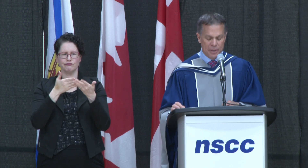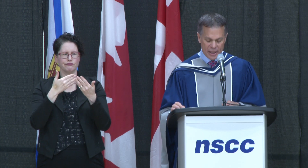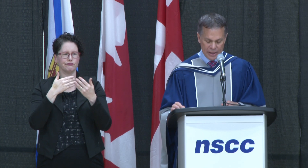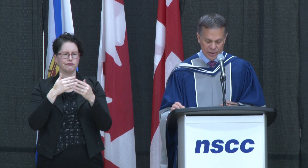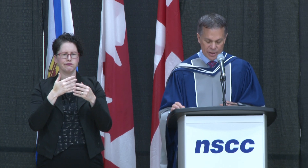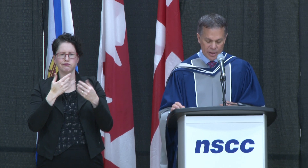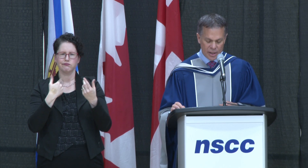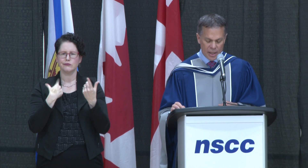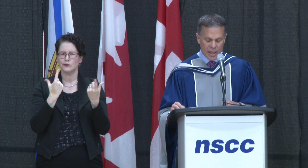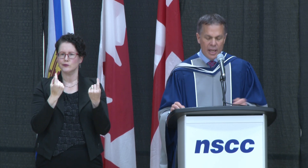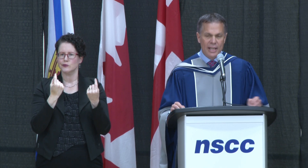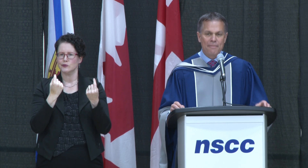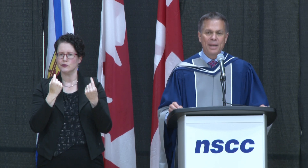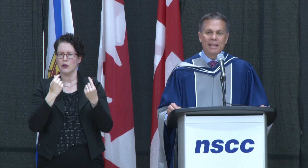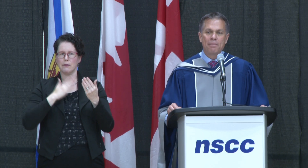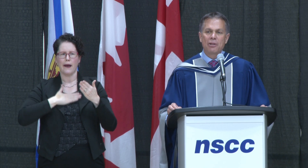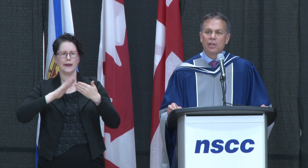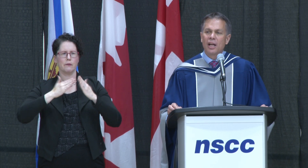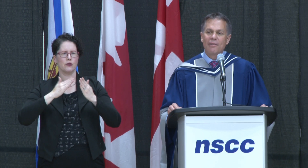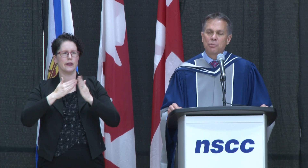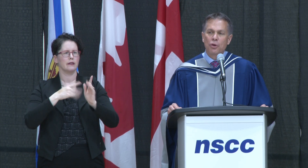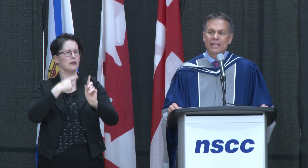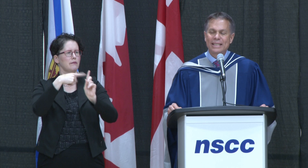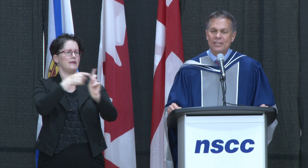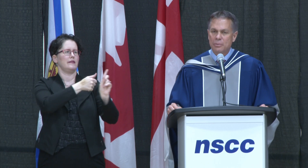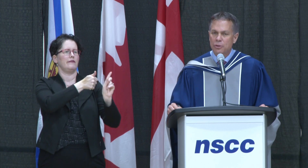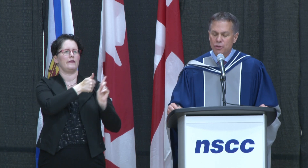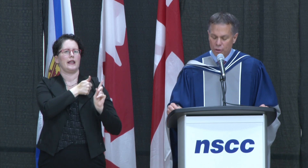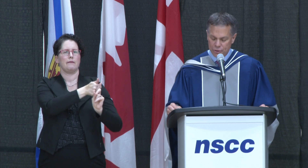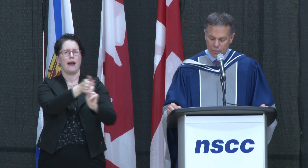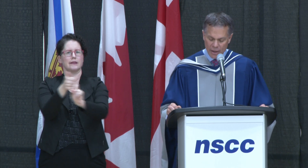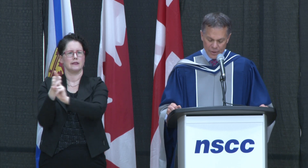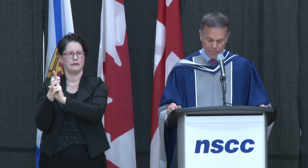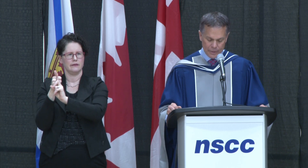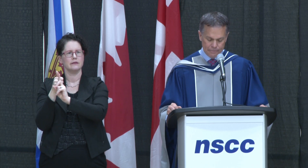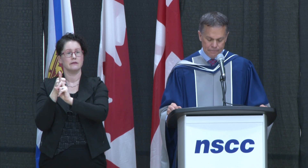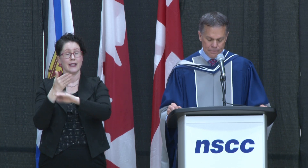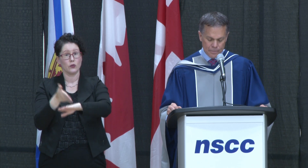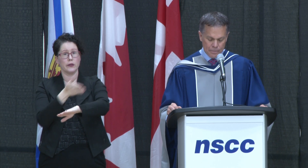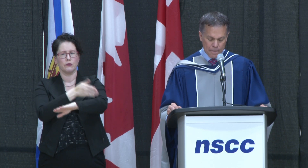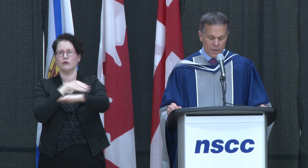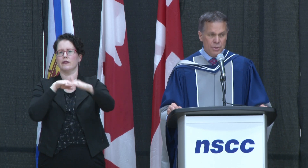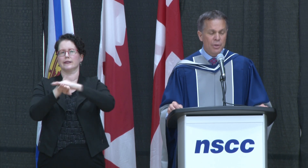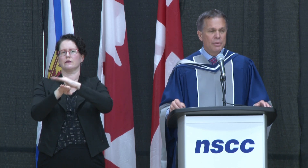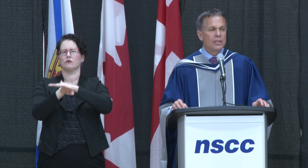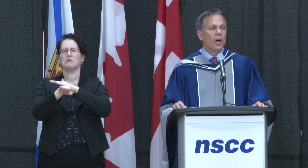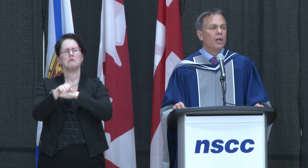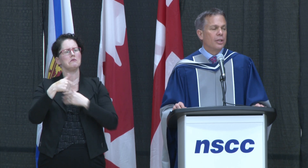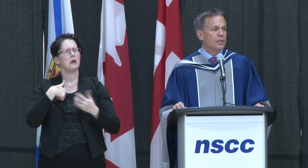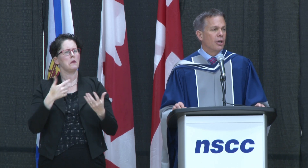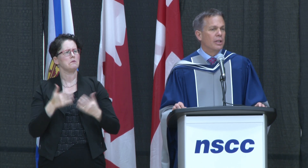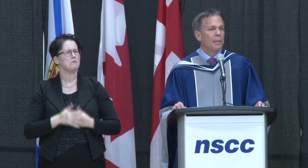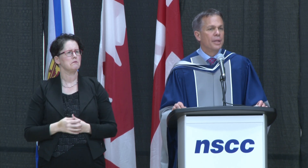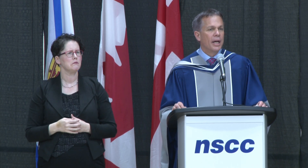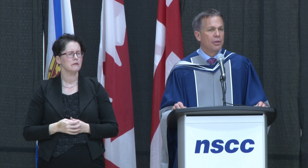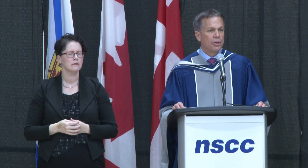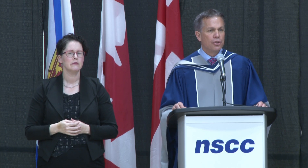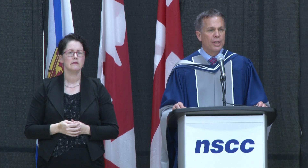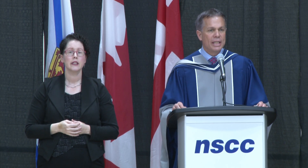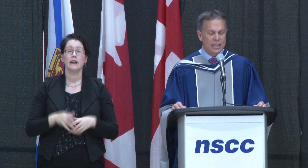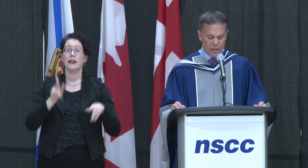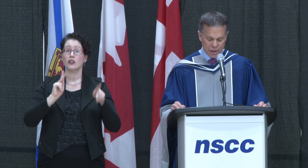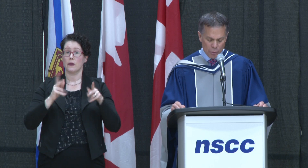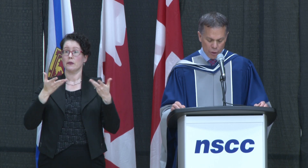in their communities and have made better lives more accessible to those around them. So I want to acknowledge our alumni